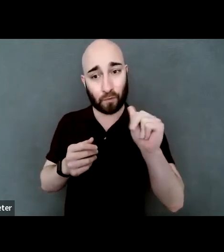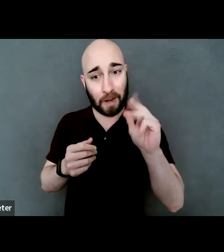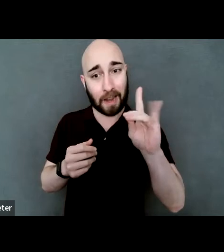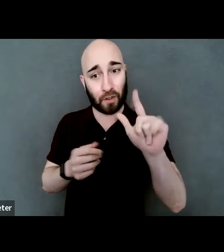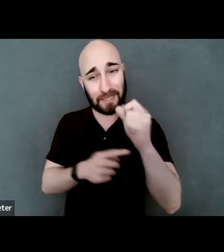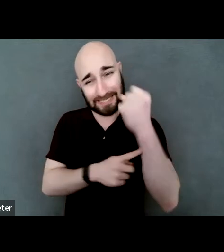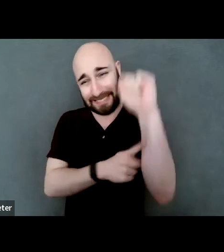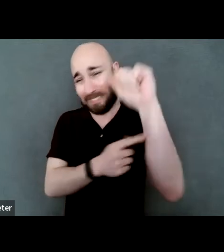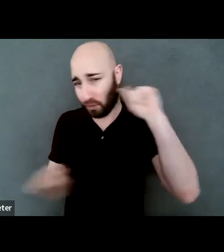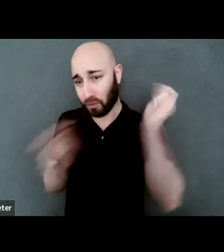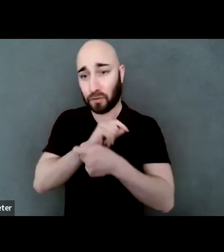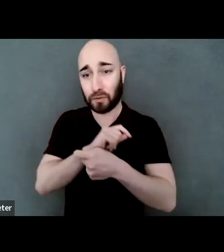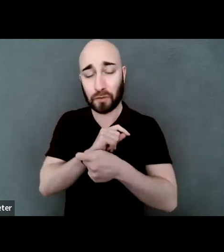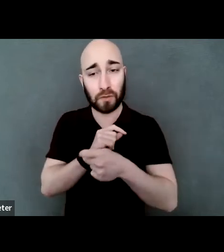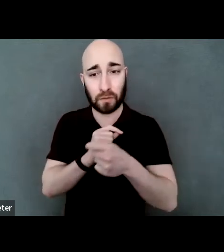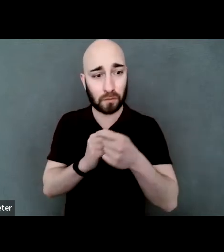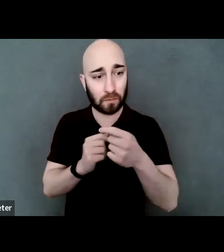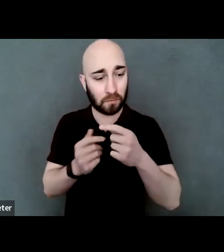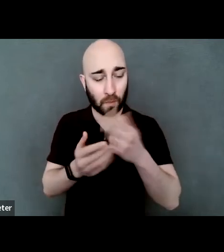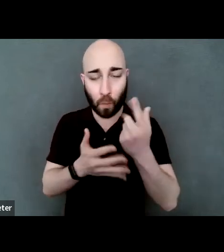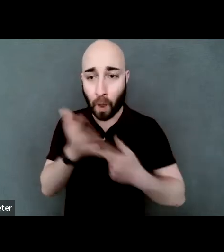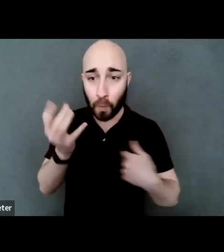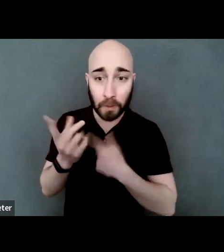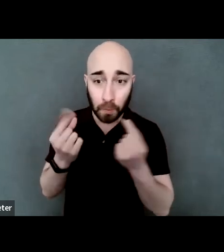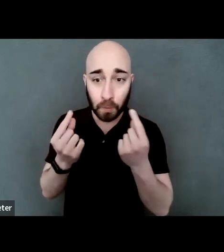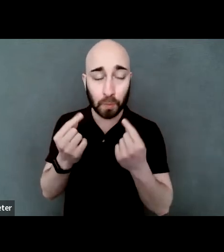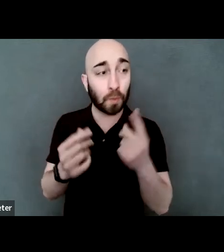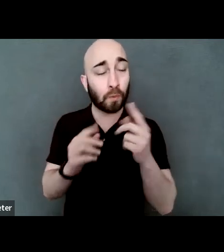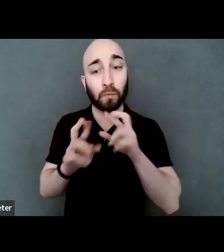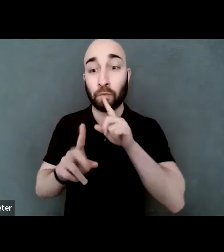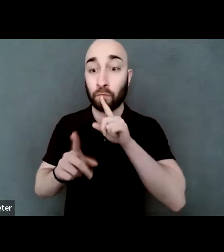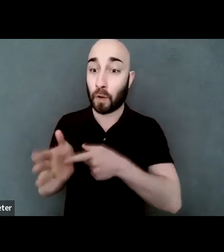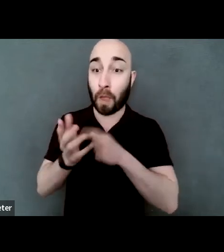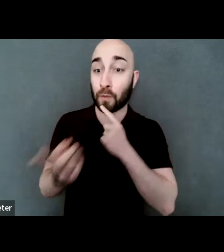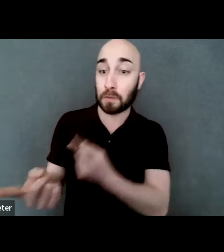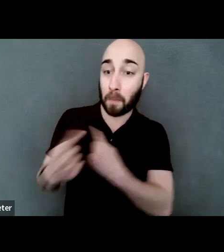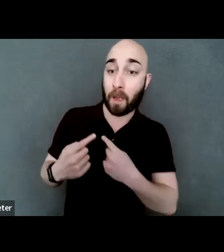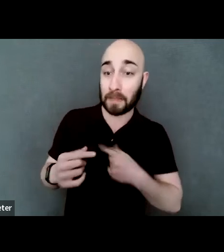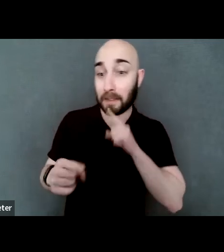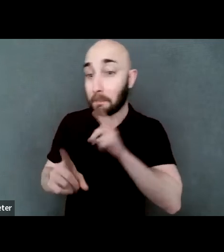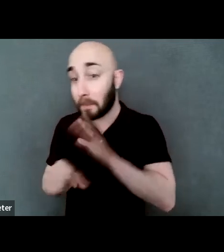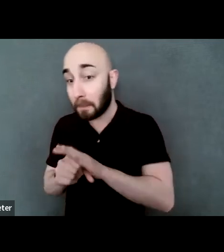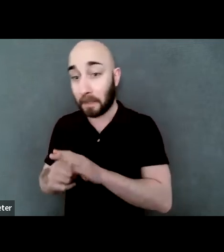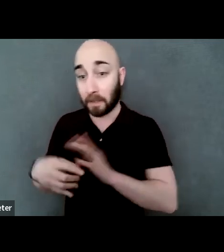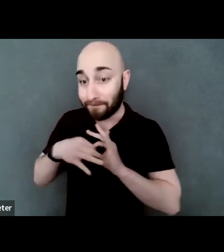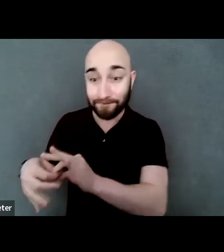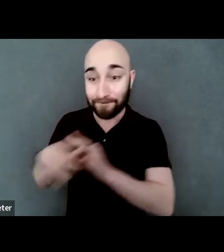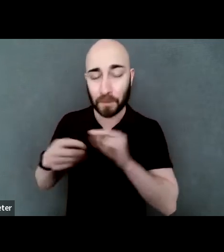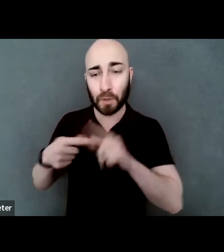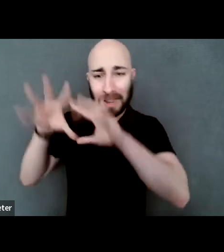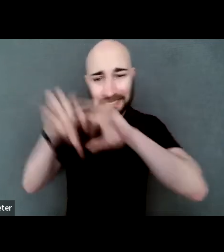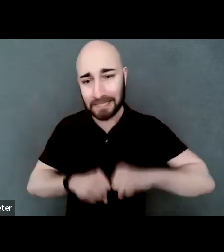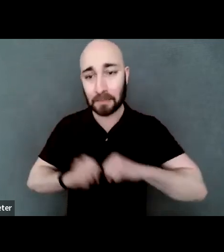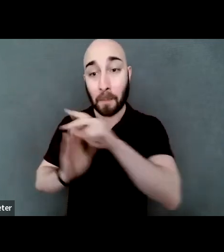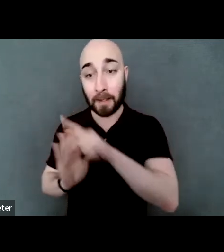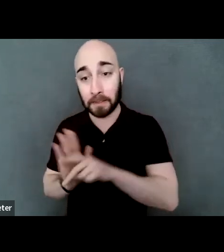we do, how we do it. It requires response and commitment to the work, to dismantling policies,